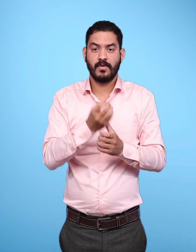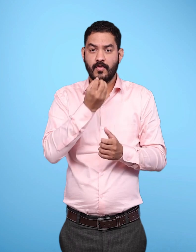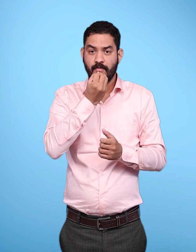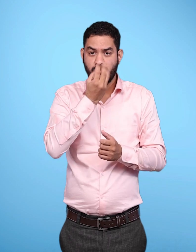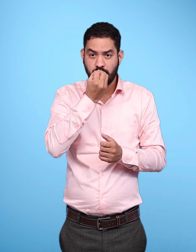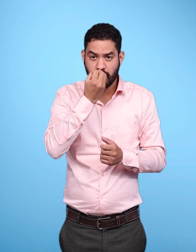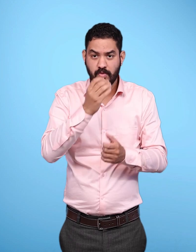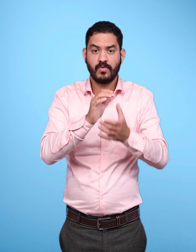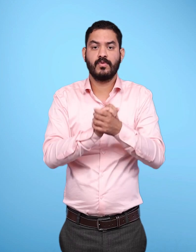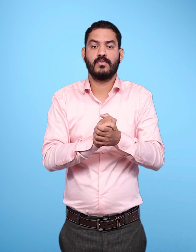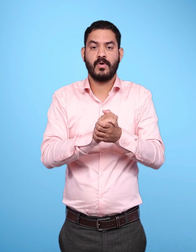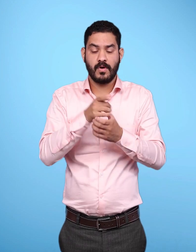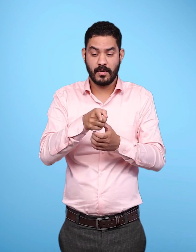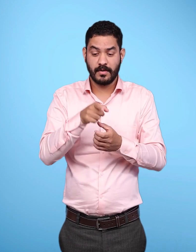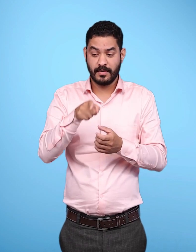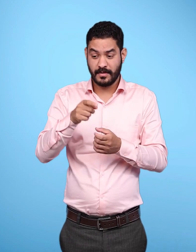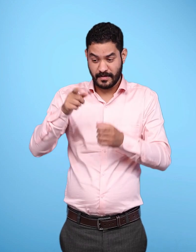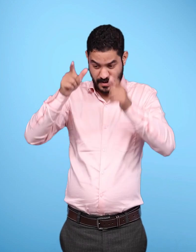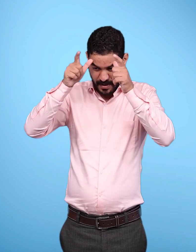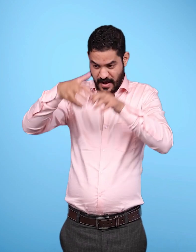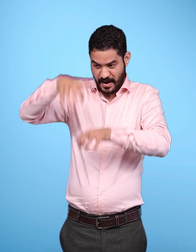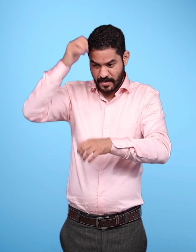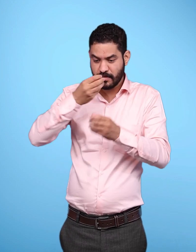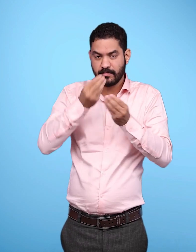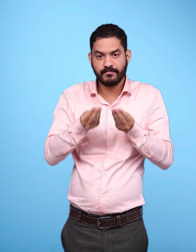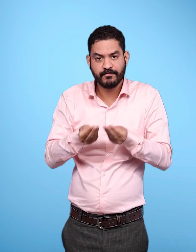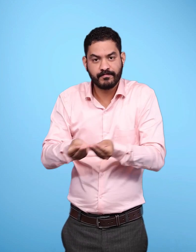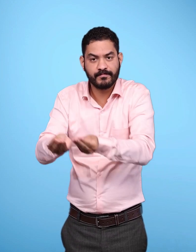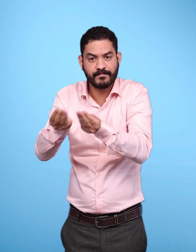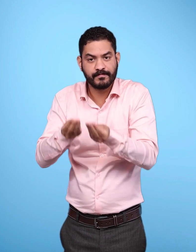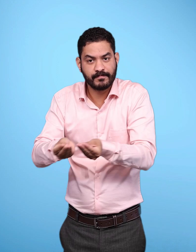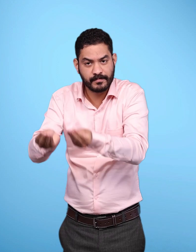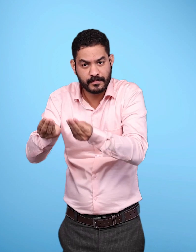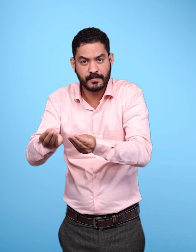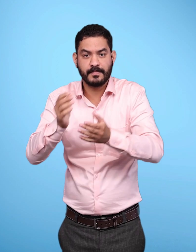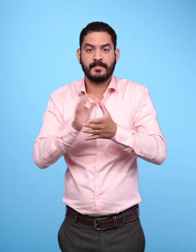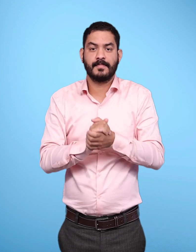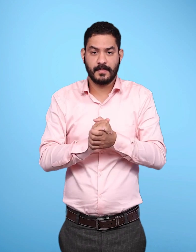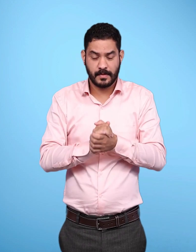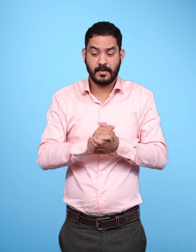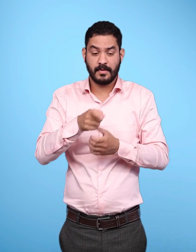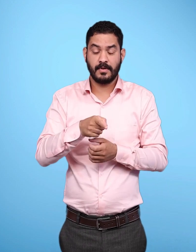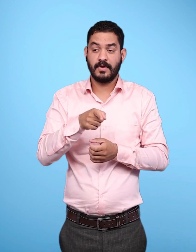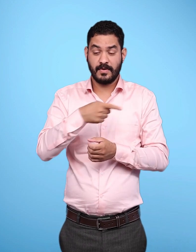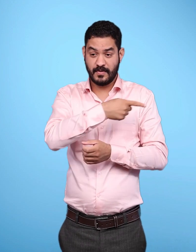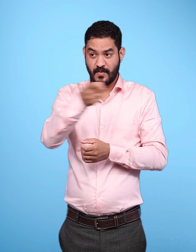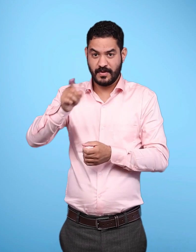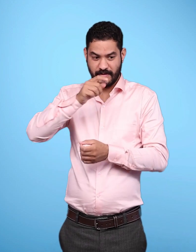flowers, and provided fodder for the animals. They also tried to meet the king and place